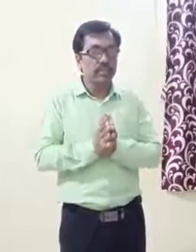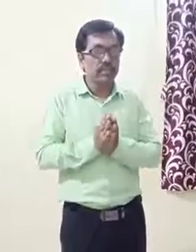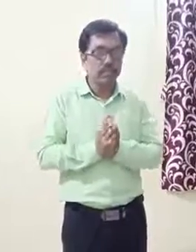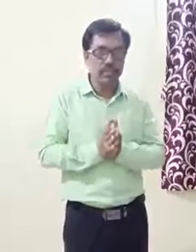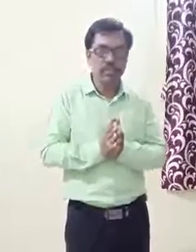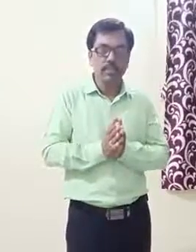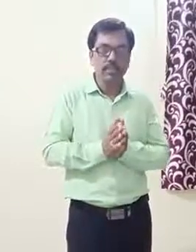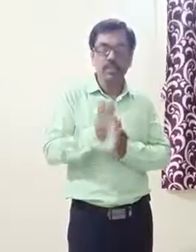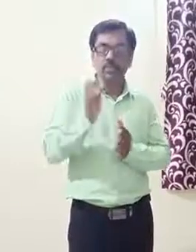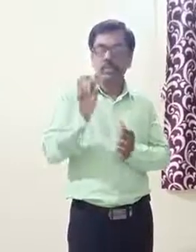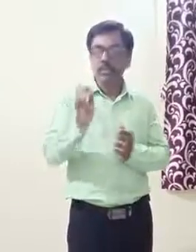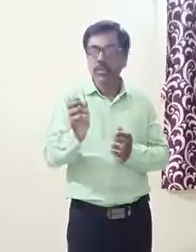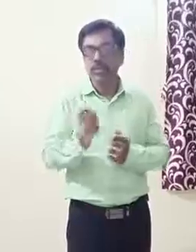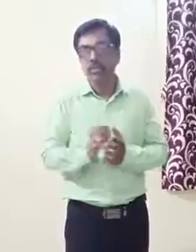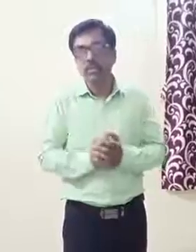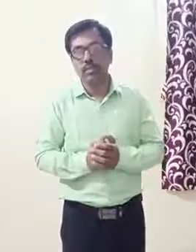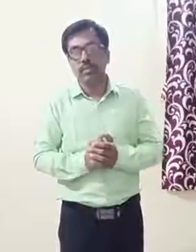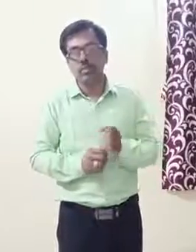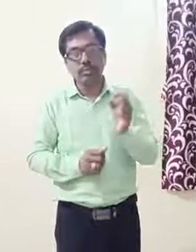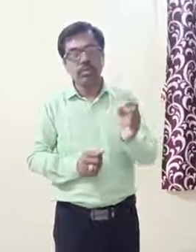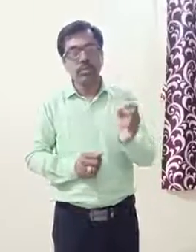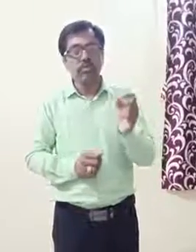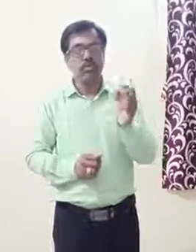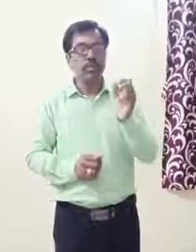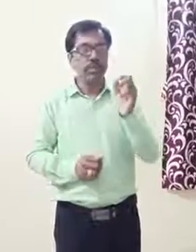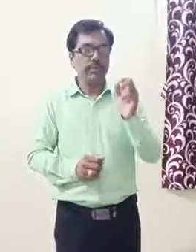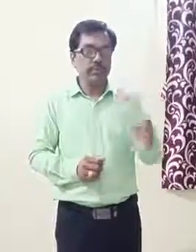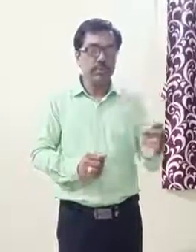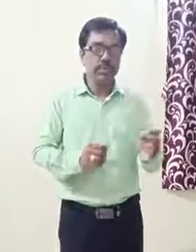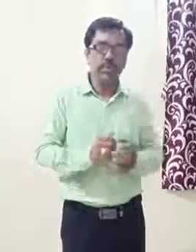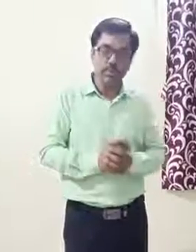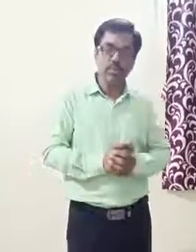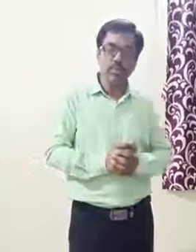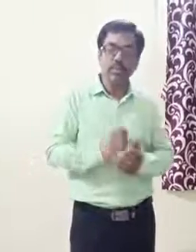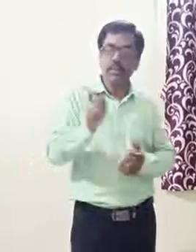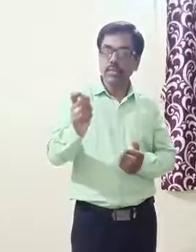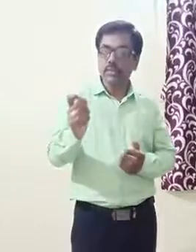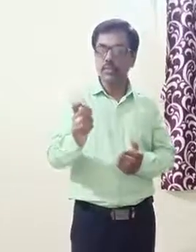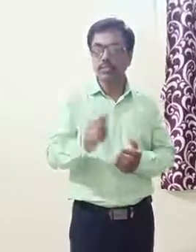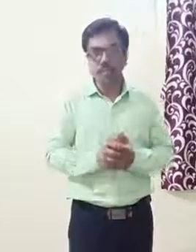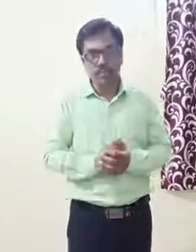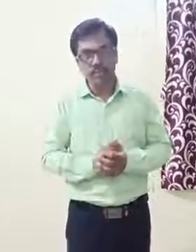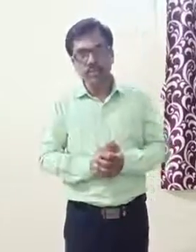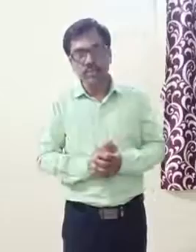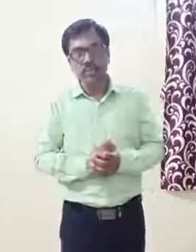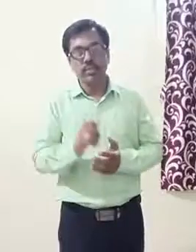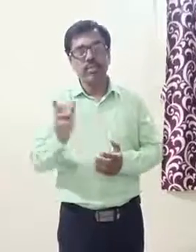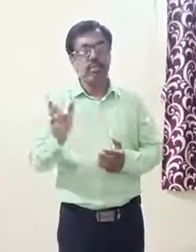we learned that Jacobin clubs were the most powerful revolutionary clubs, political clubs in France during the French